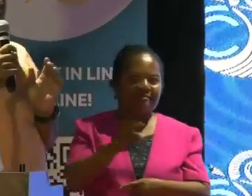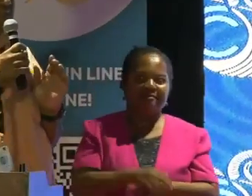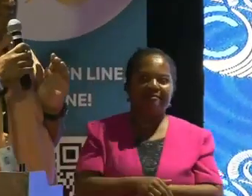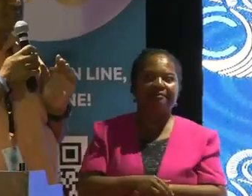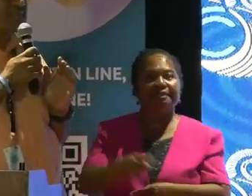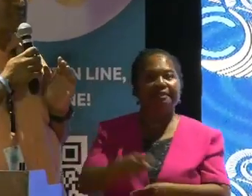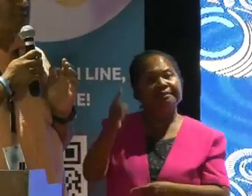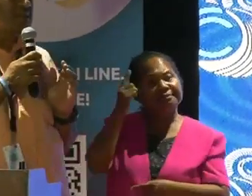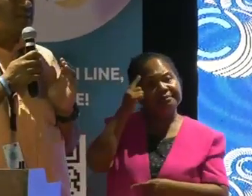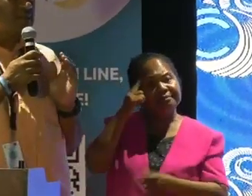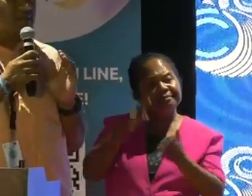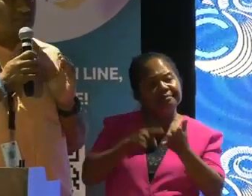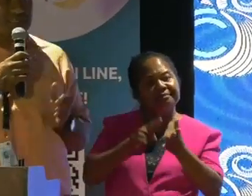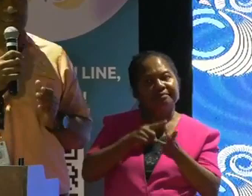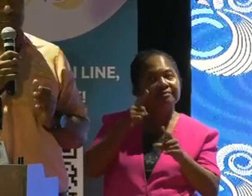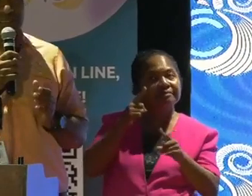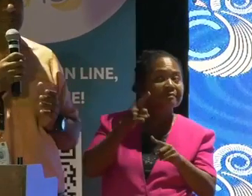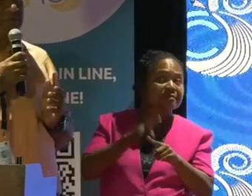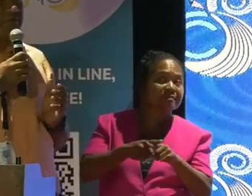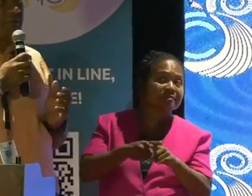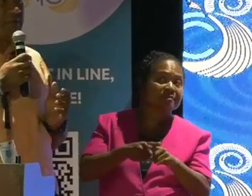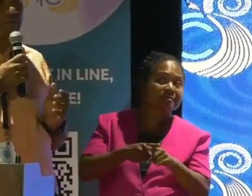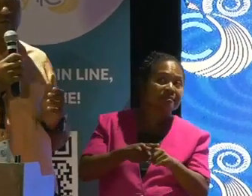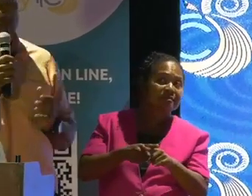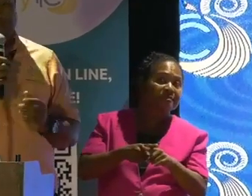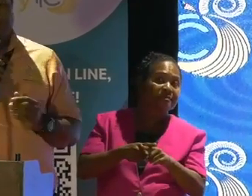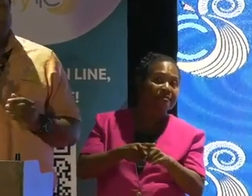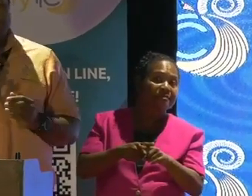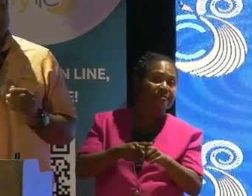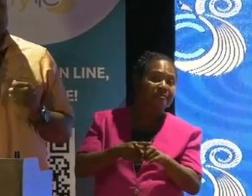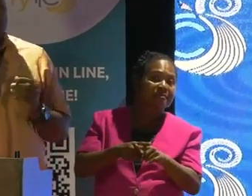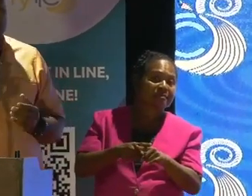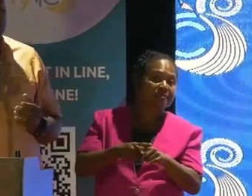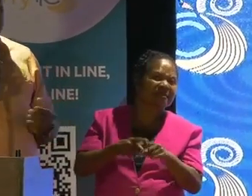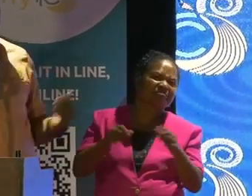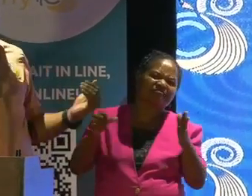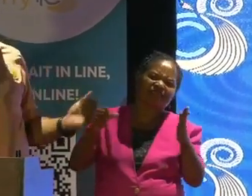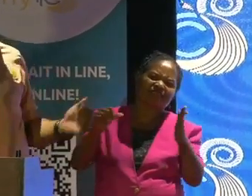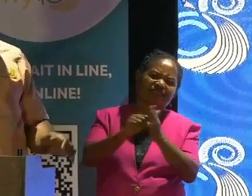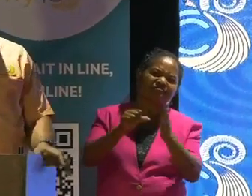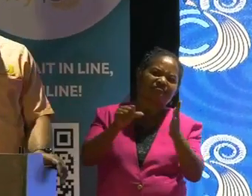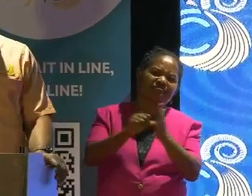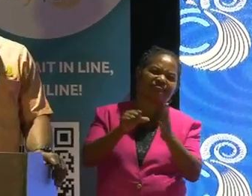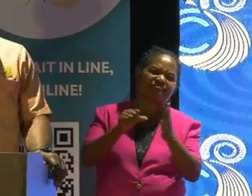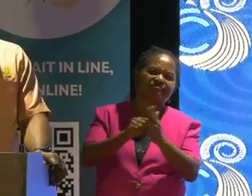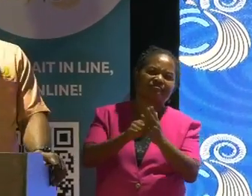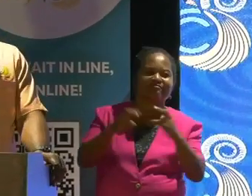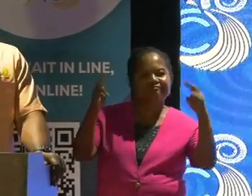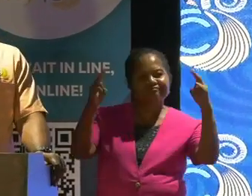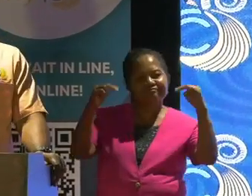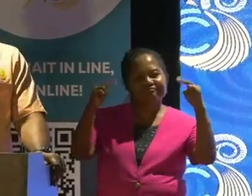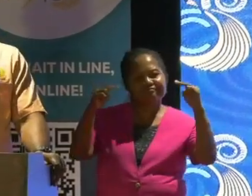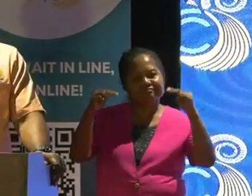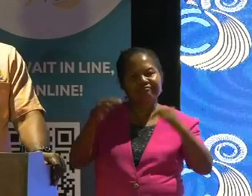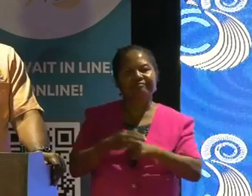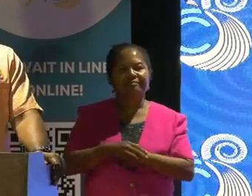You know, the taxation is a very complex subject, as our CJ